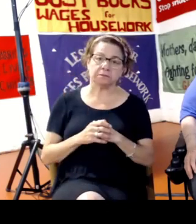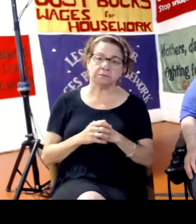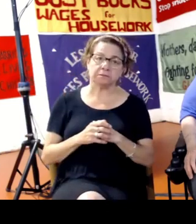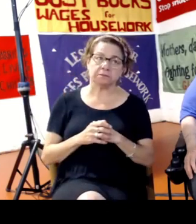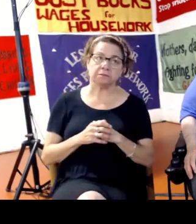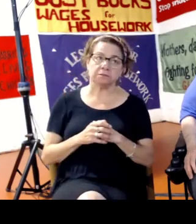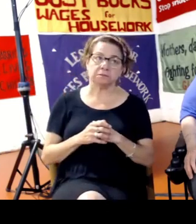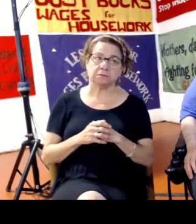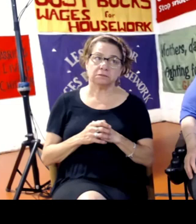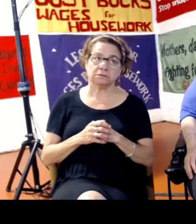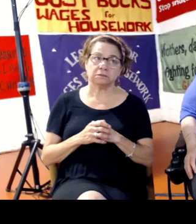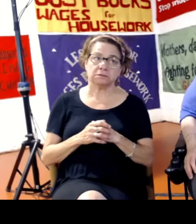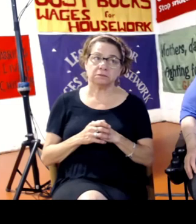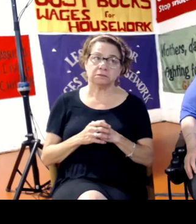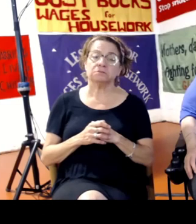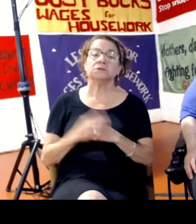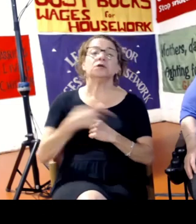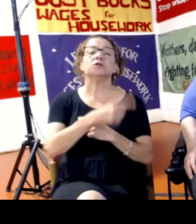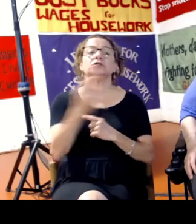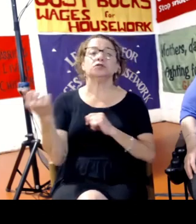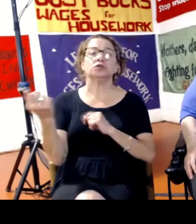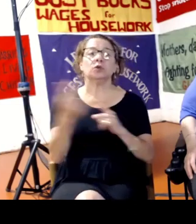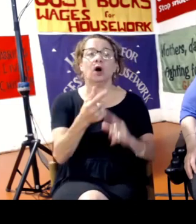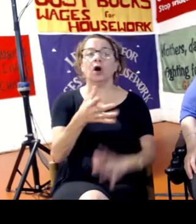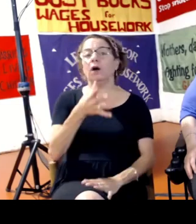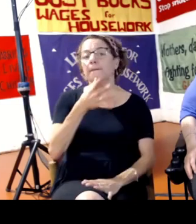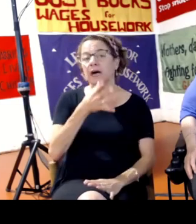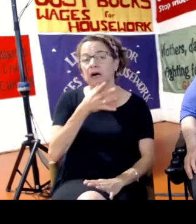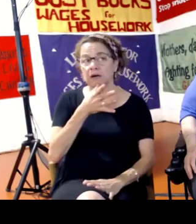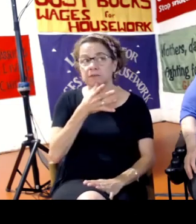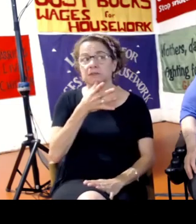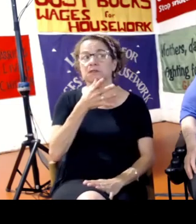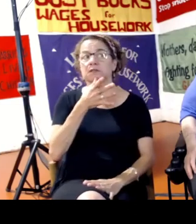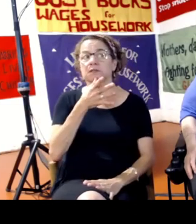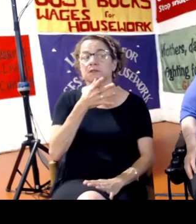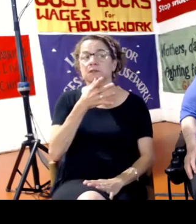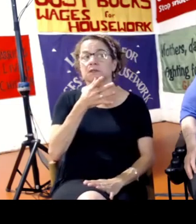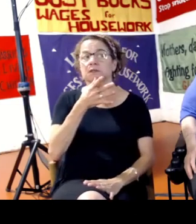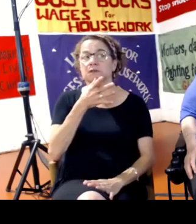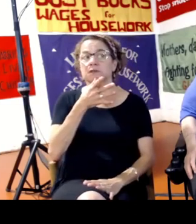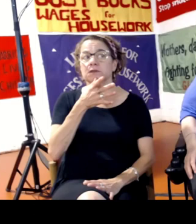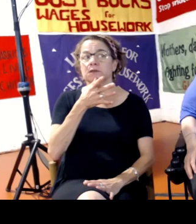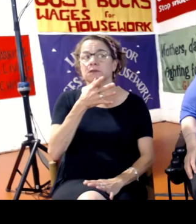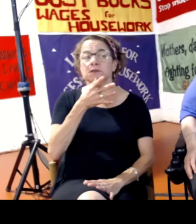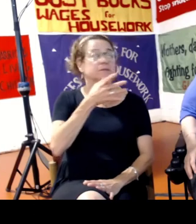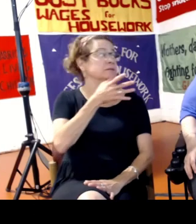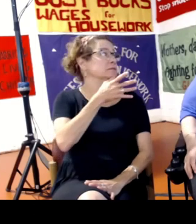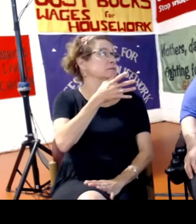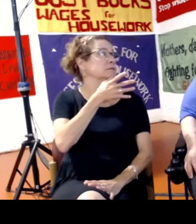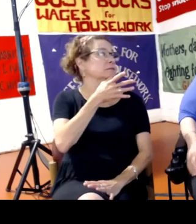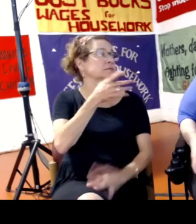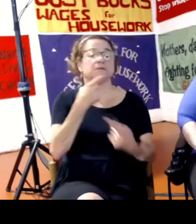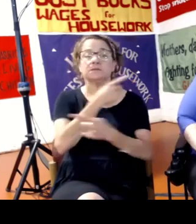I salute all moms who, after getting their own children, stay to fight alongside other mothers.